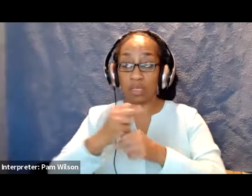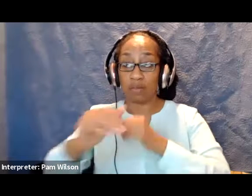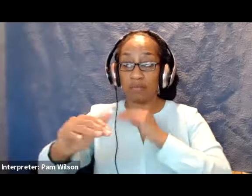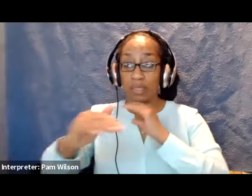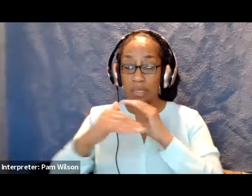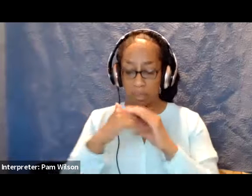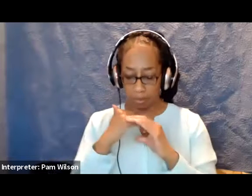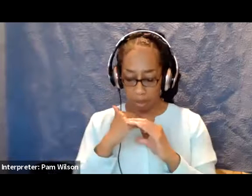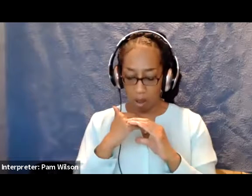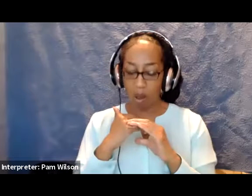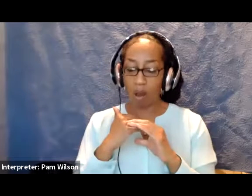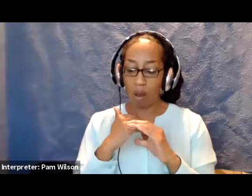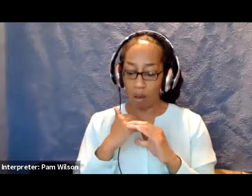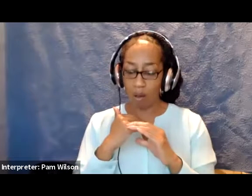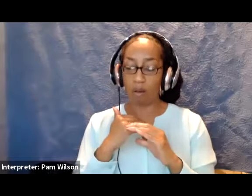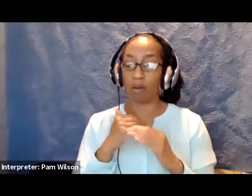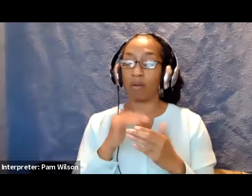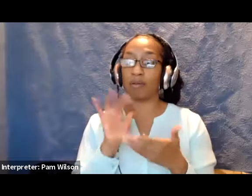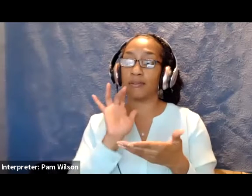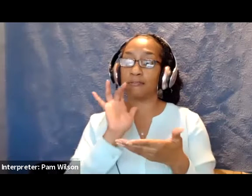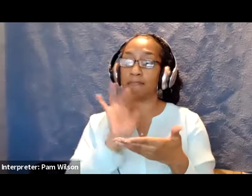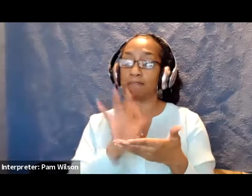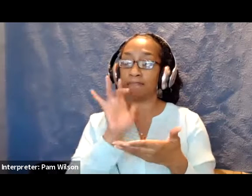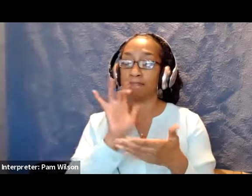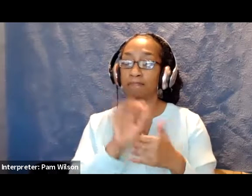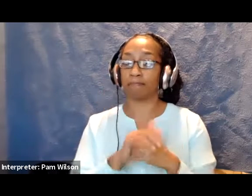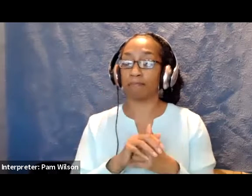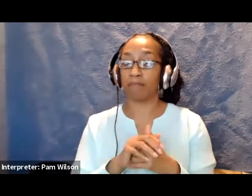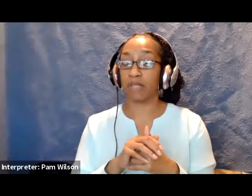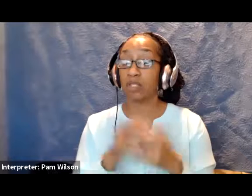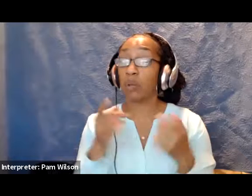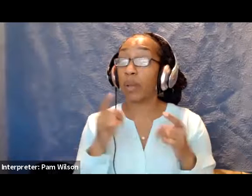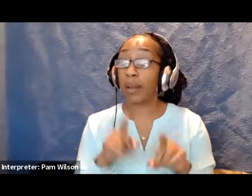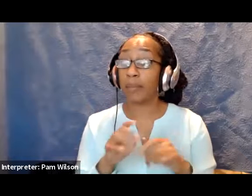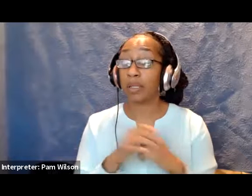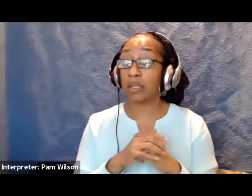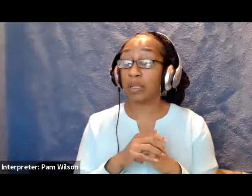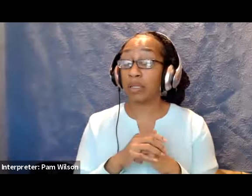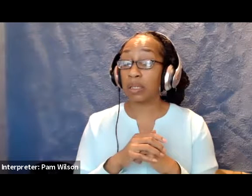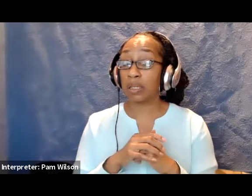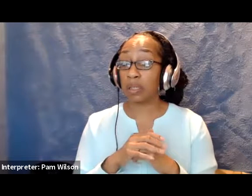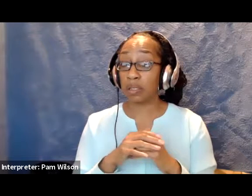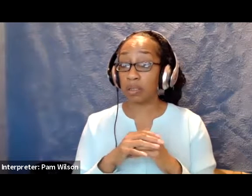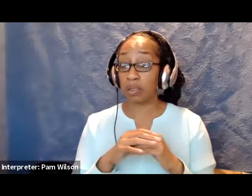basically, what happened was either you were emailed the